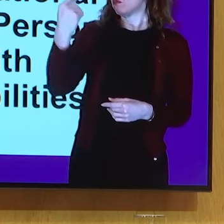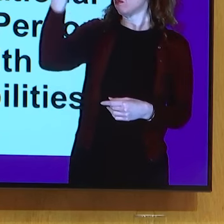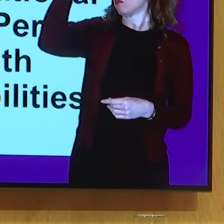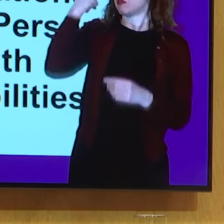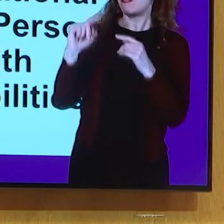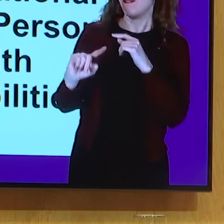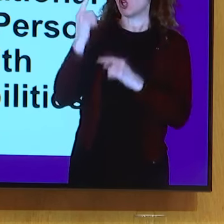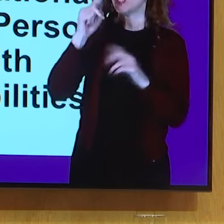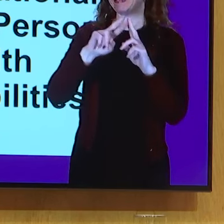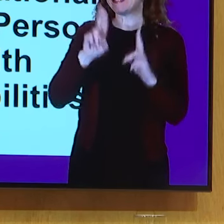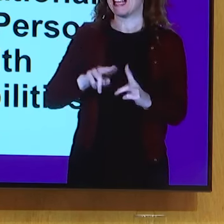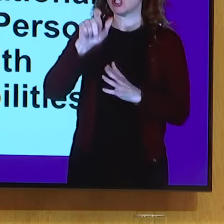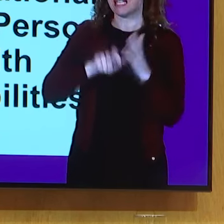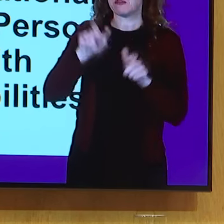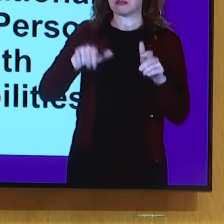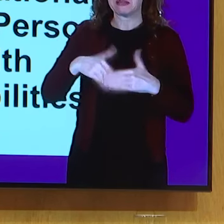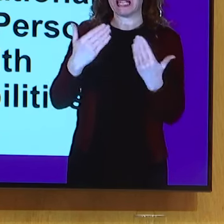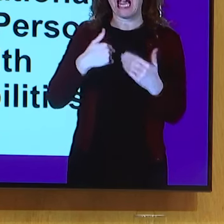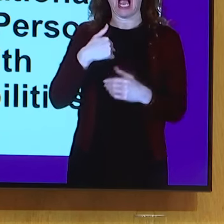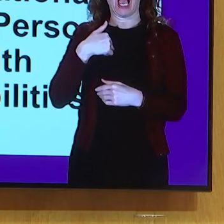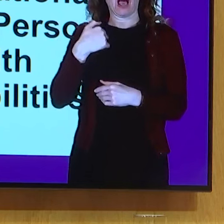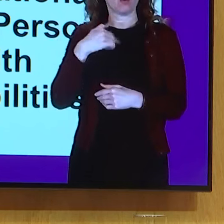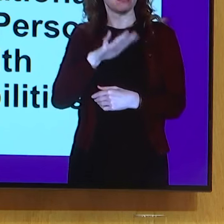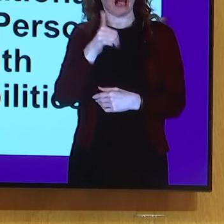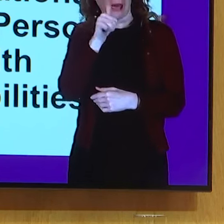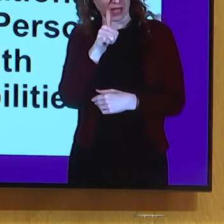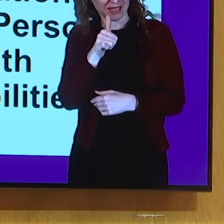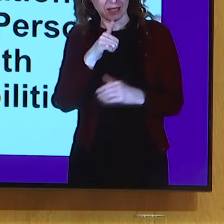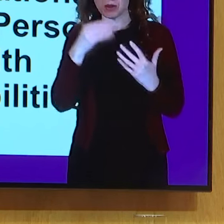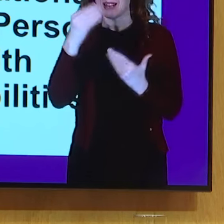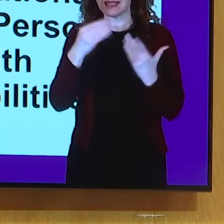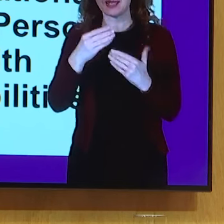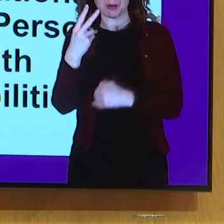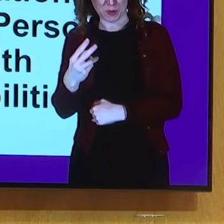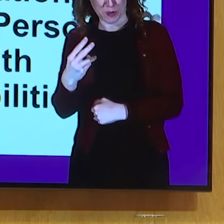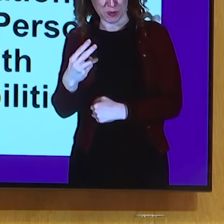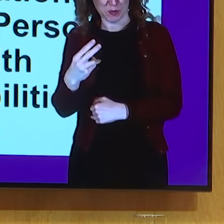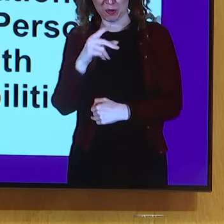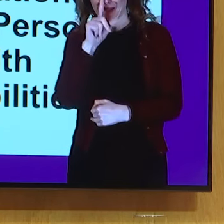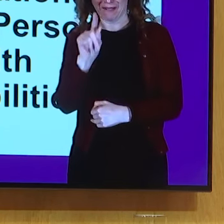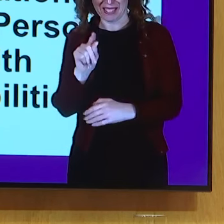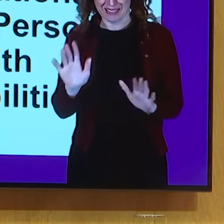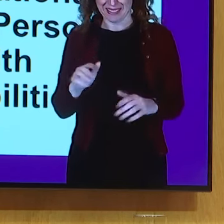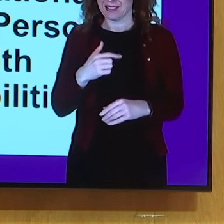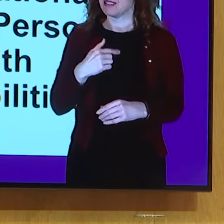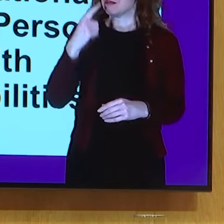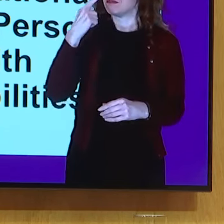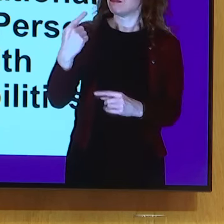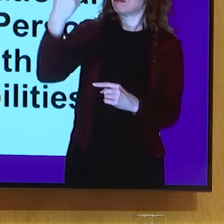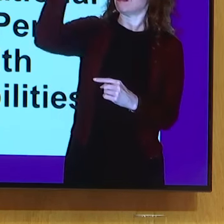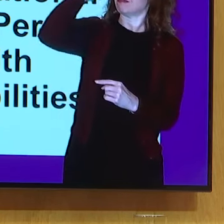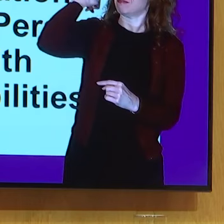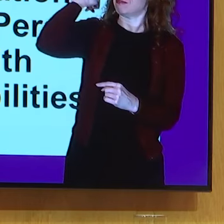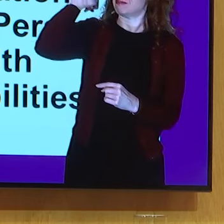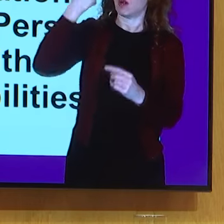ever International Disabled People's Day started in 1992. And I think if I was to look back, or